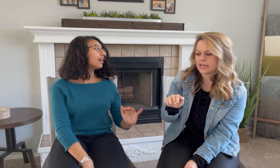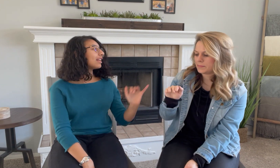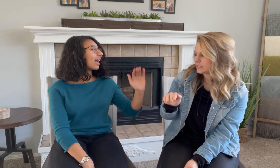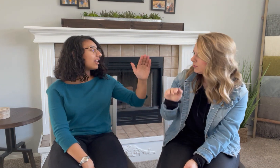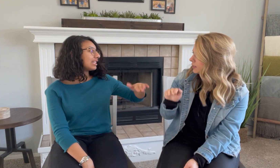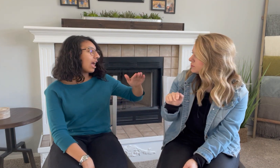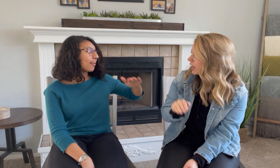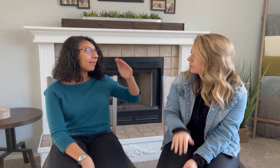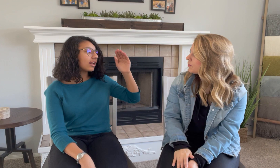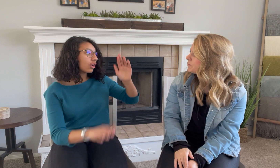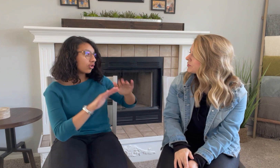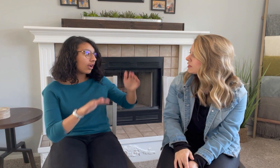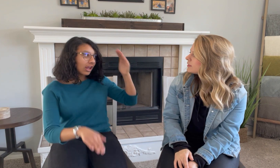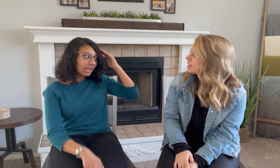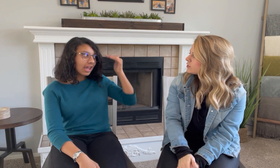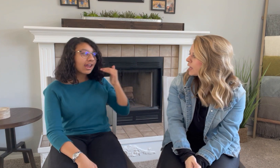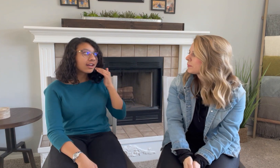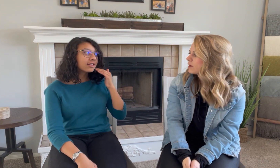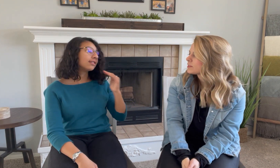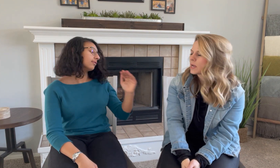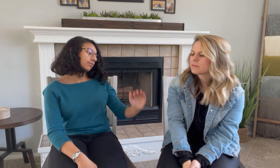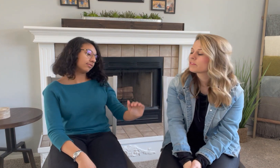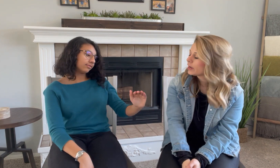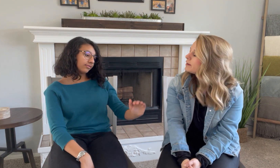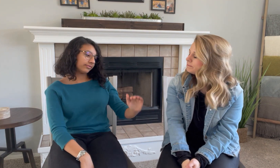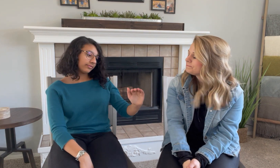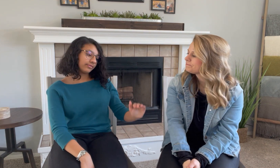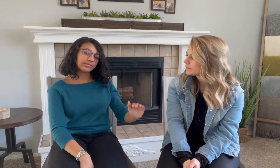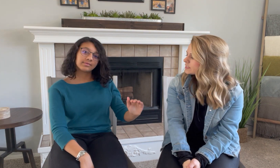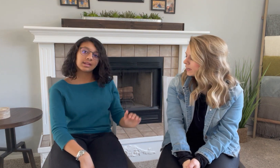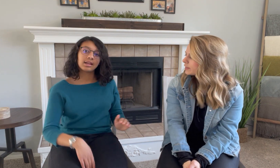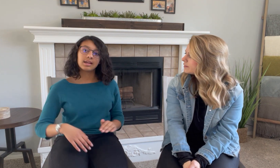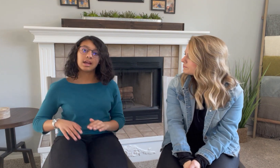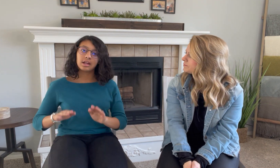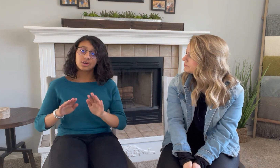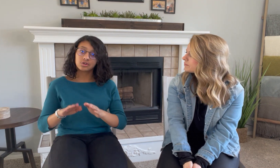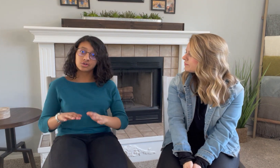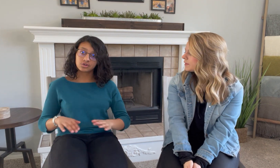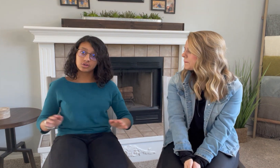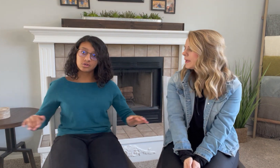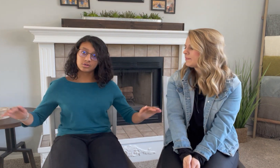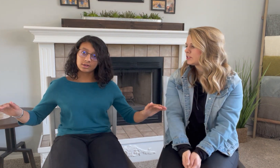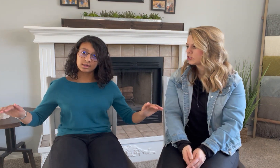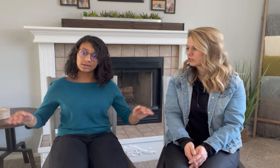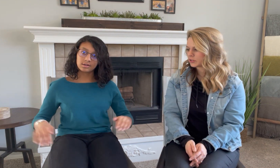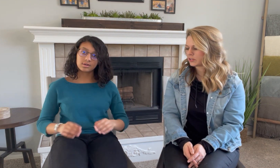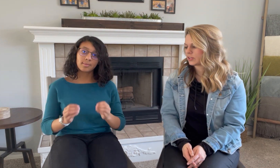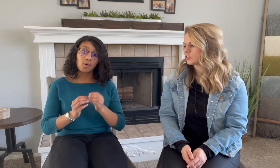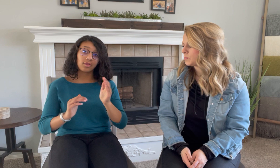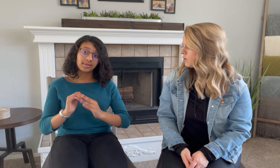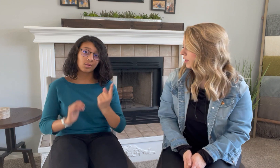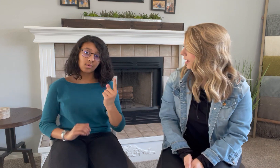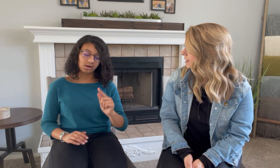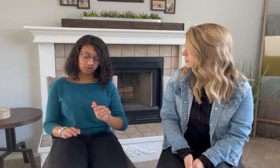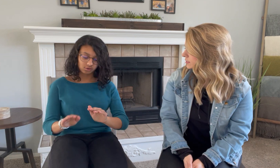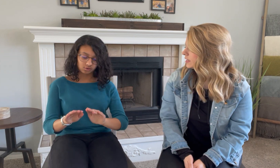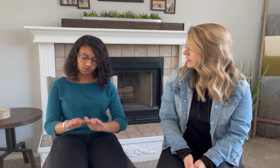tap it down. Yep, child. Like you're tapping on the top of their head. Exactly. Yep, and then children, you're gonna use both hands.